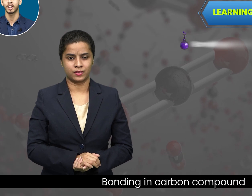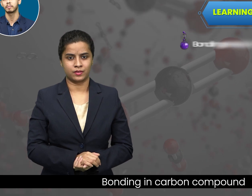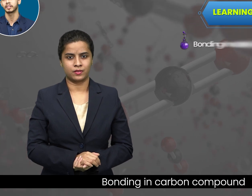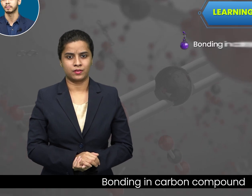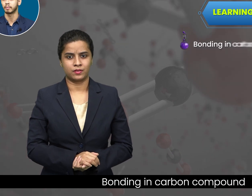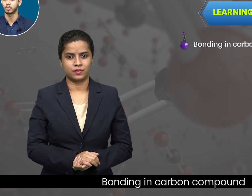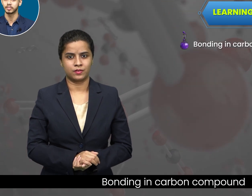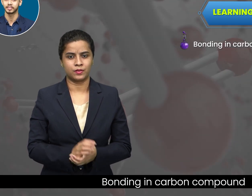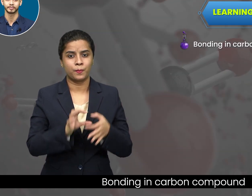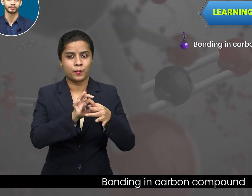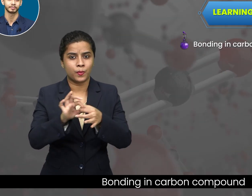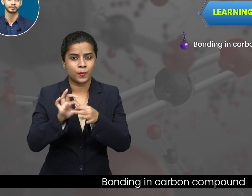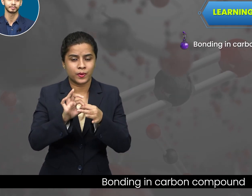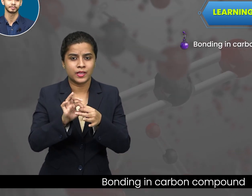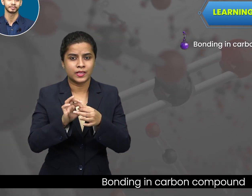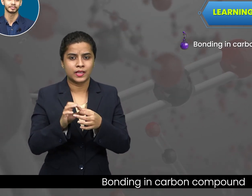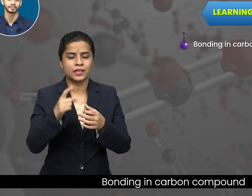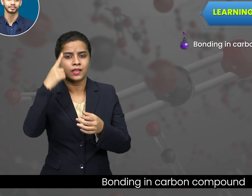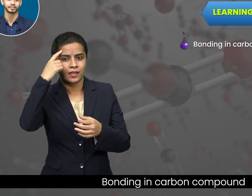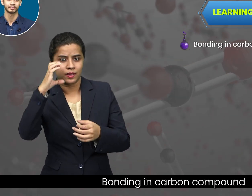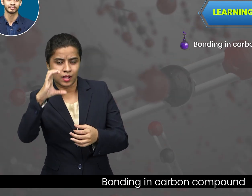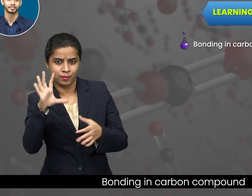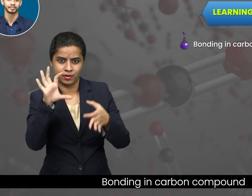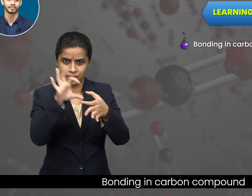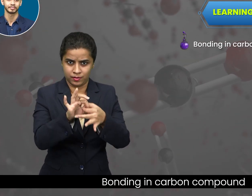bonding in carbon compound,